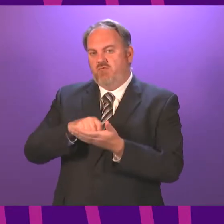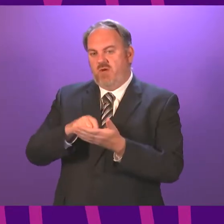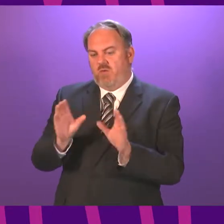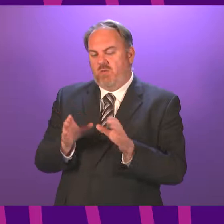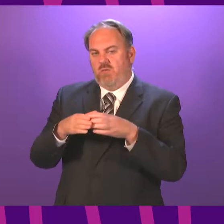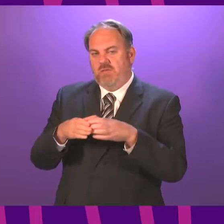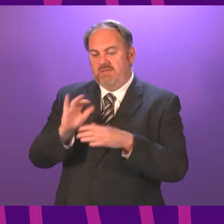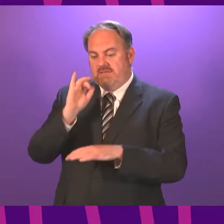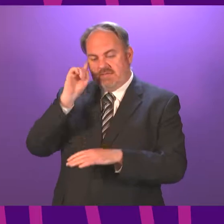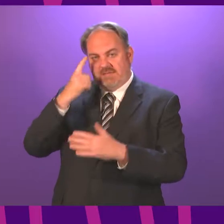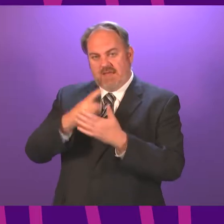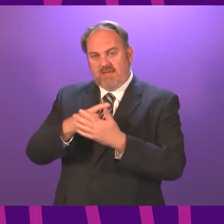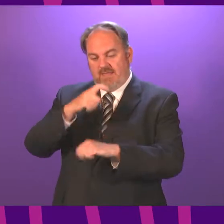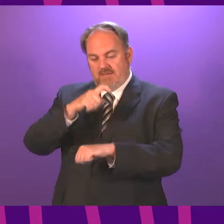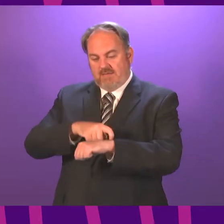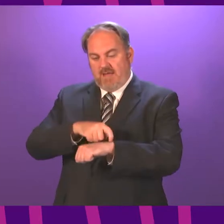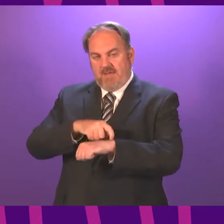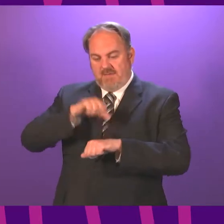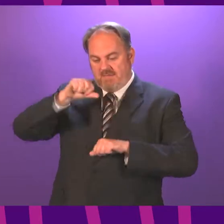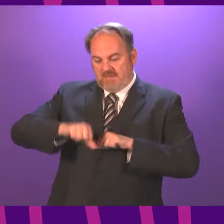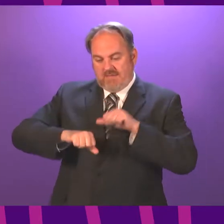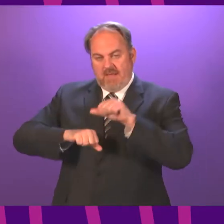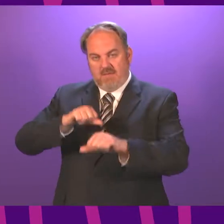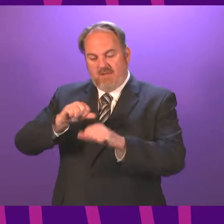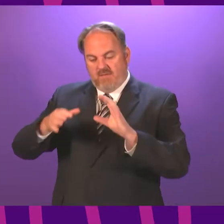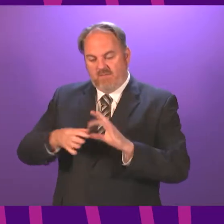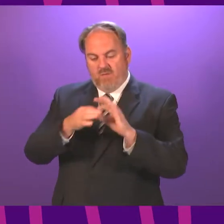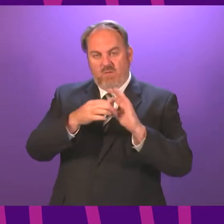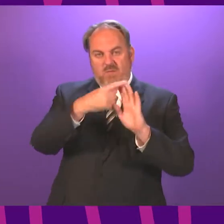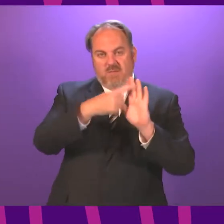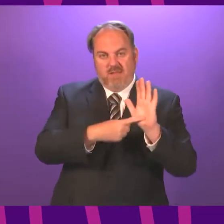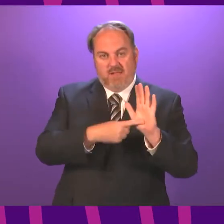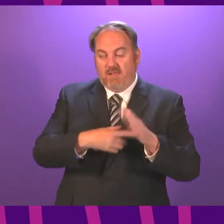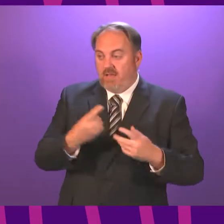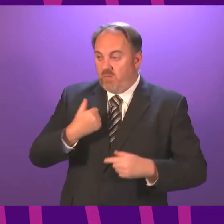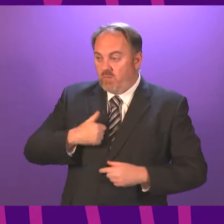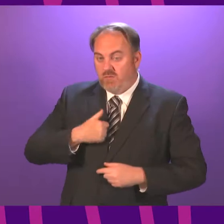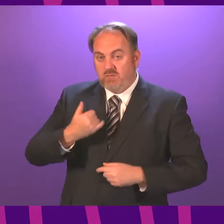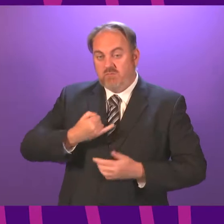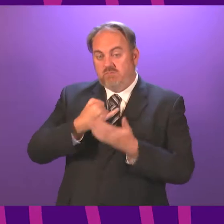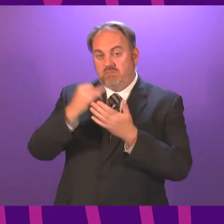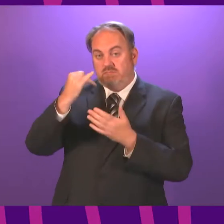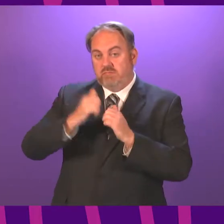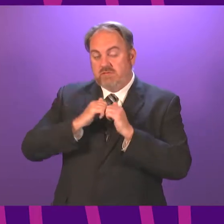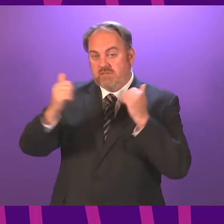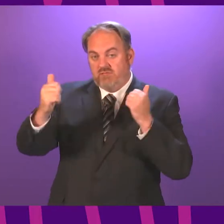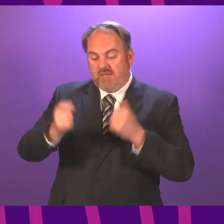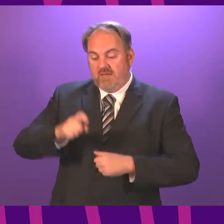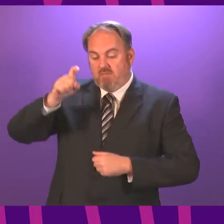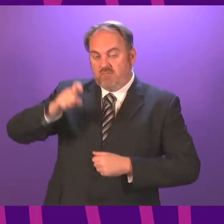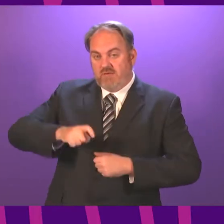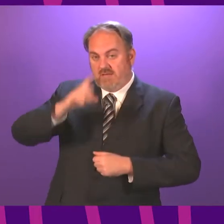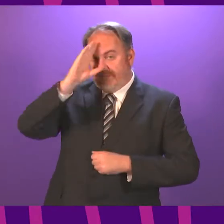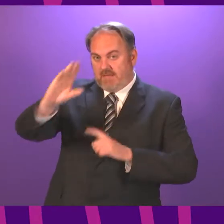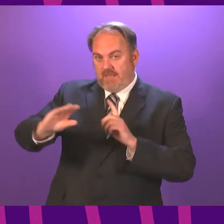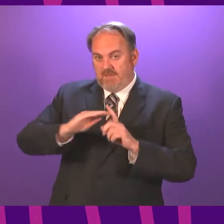timetable for a bill. Any member who wishes to speak against the motion should press their request to speak button now. And